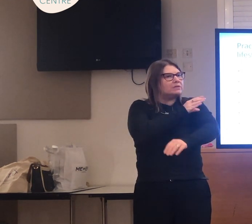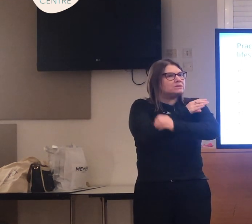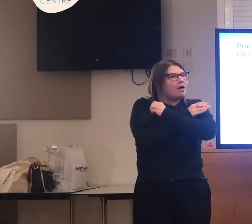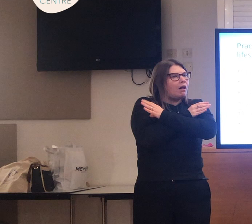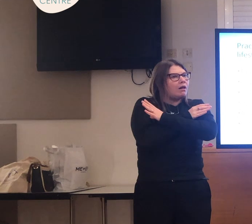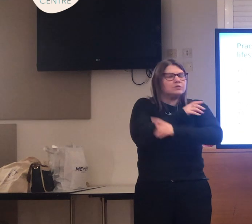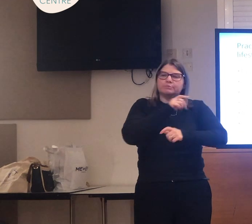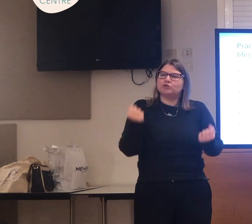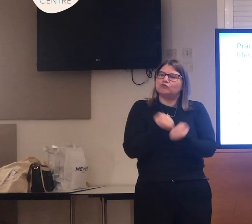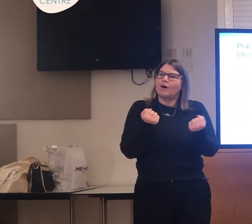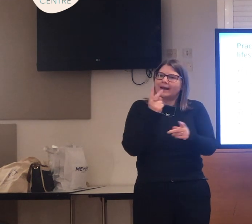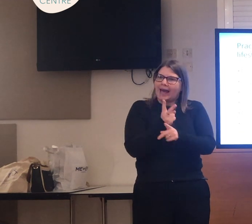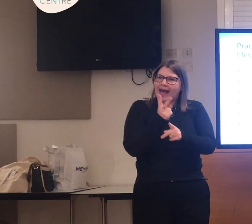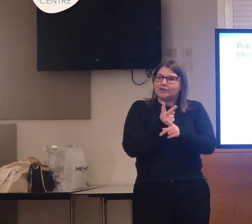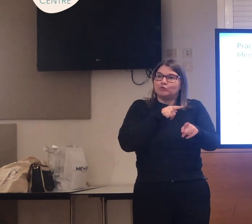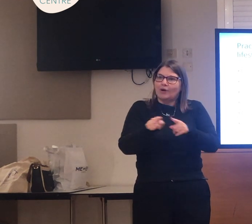counterproductive.